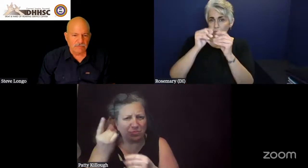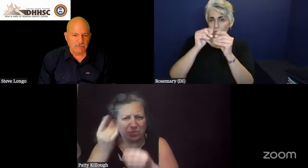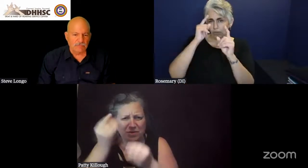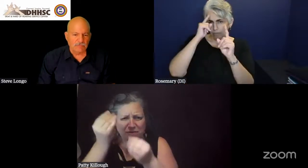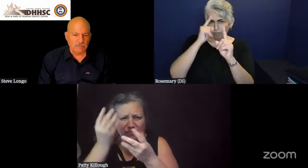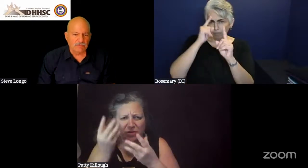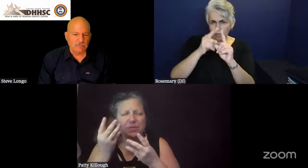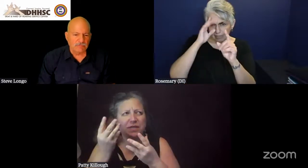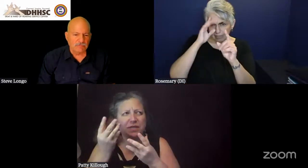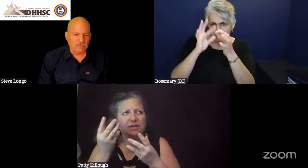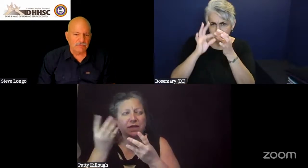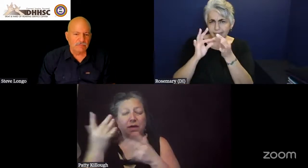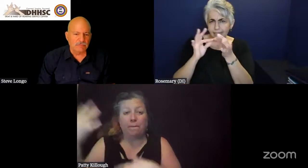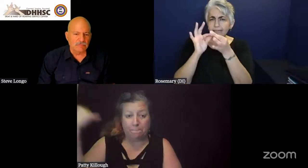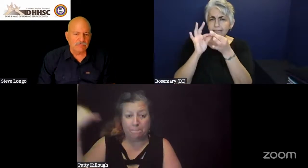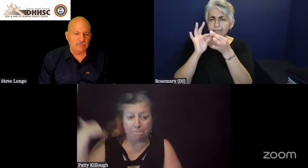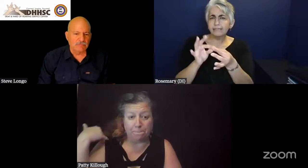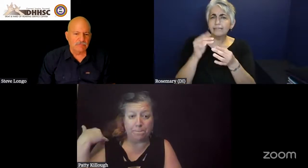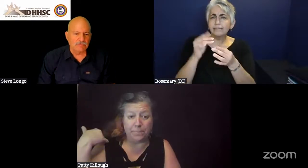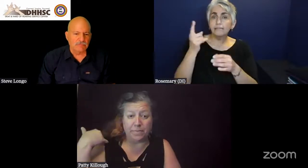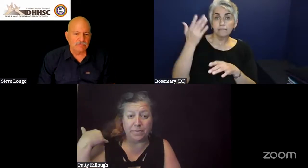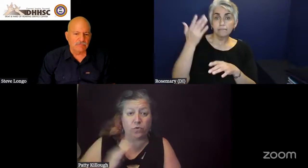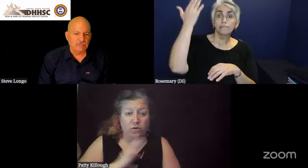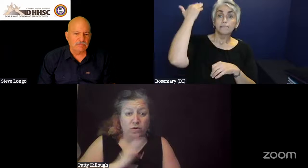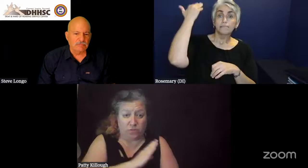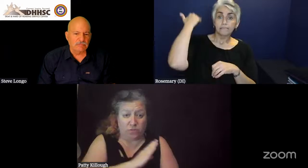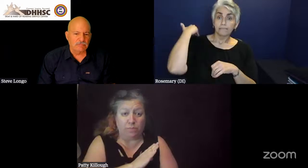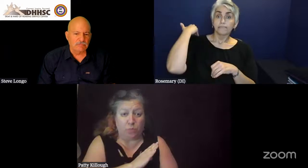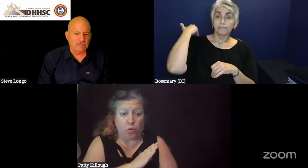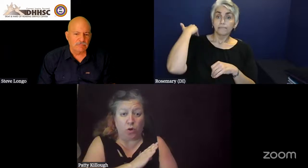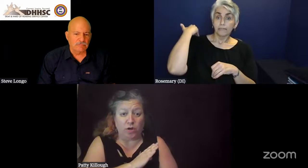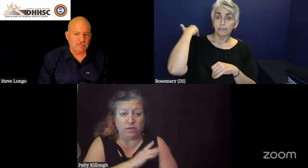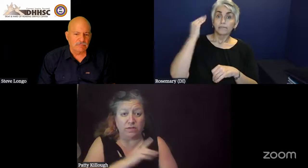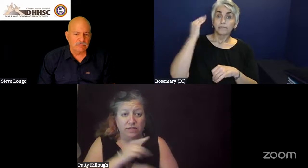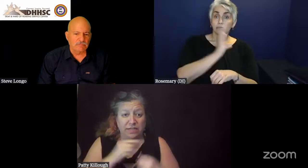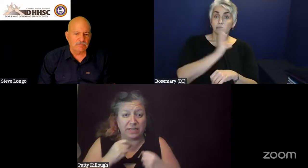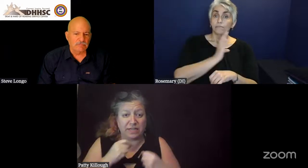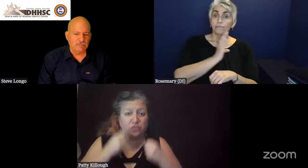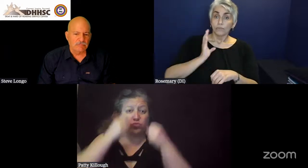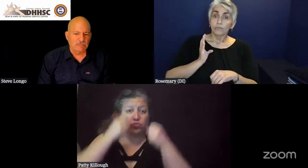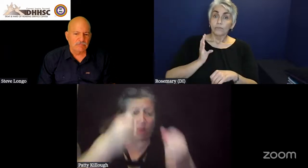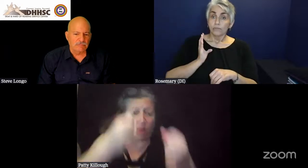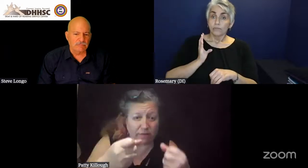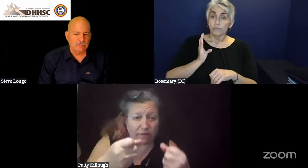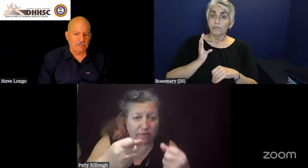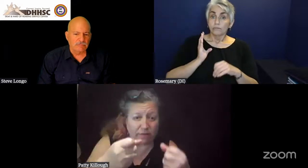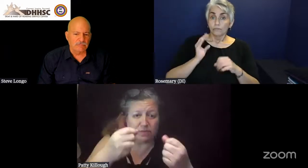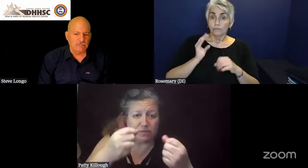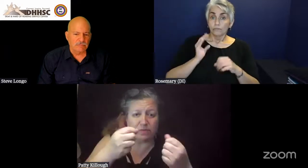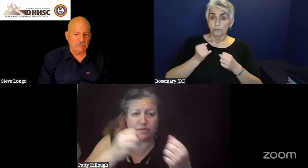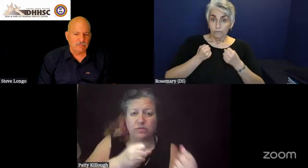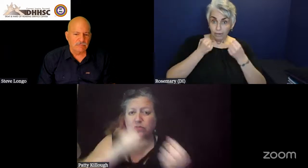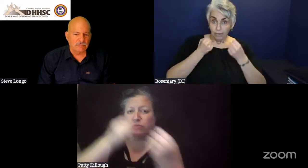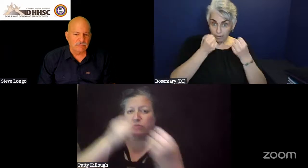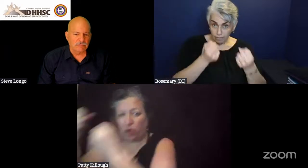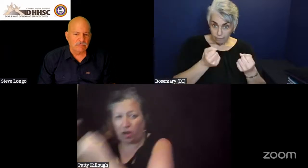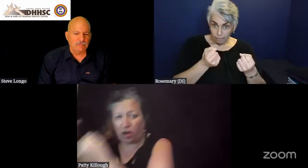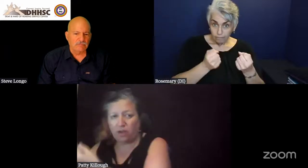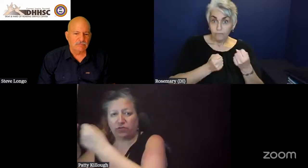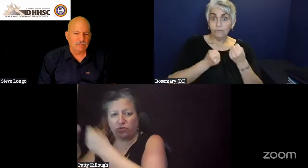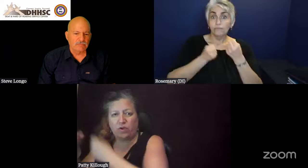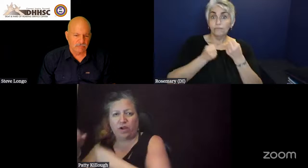saying thank you. Patty's saying one more thing I would like to say about that. In the